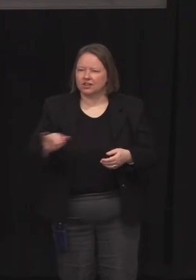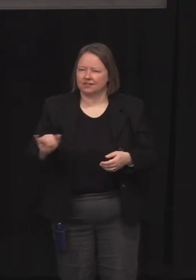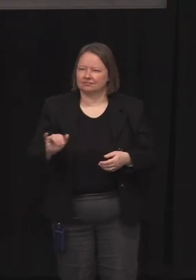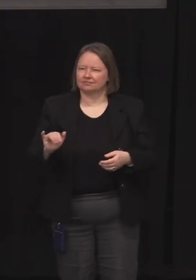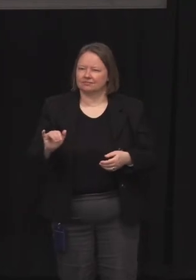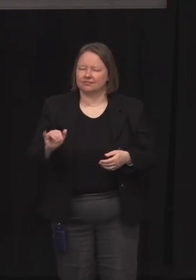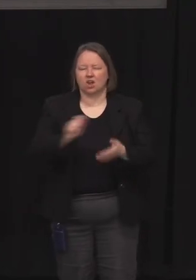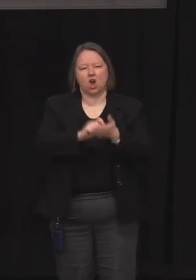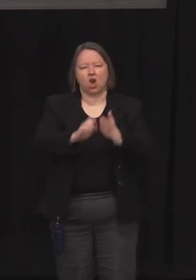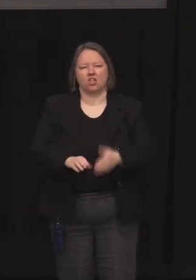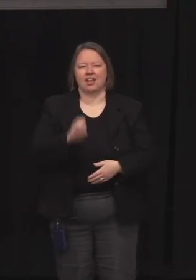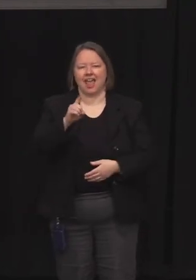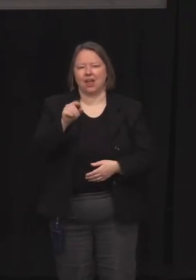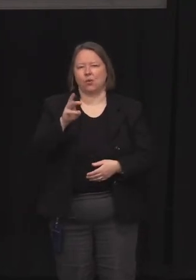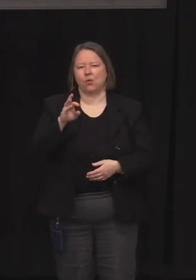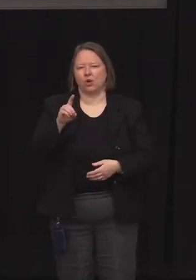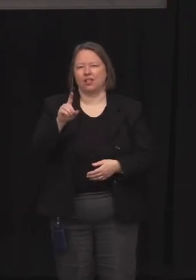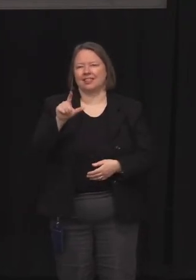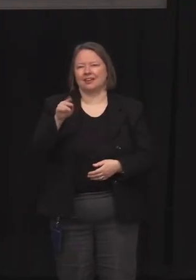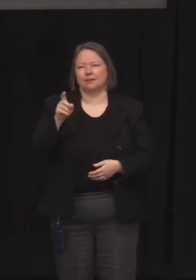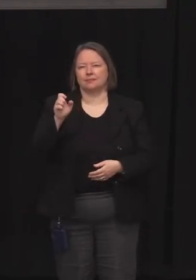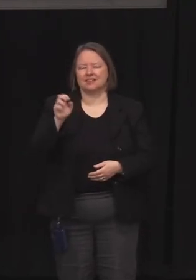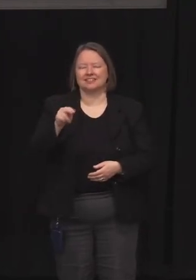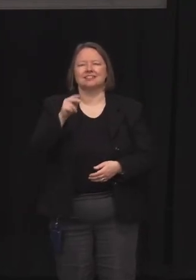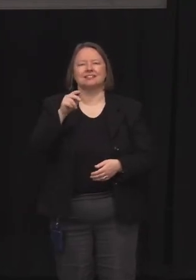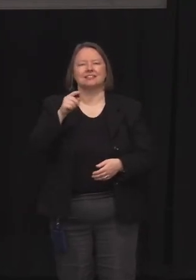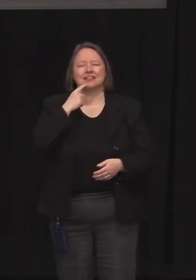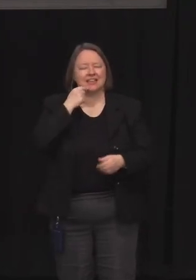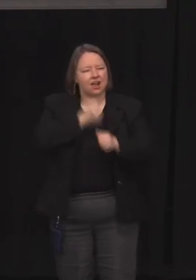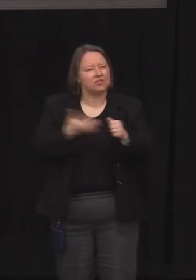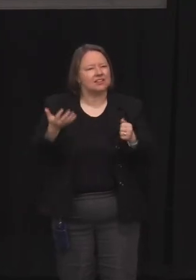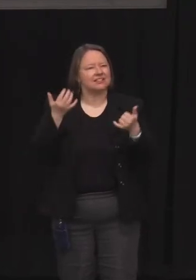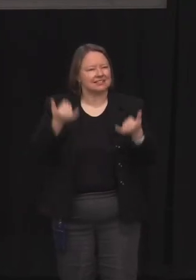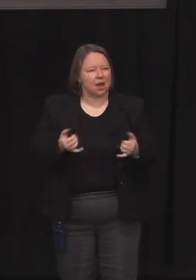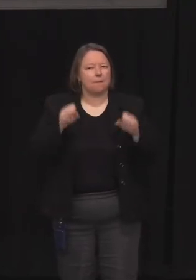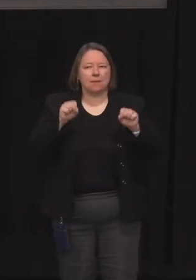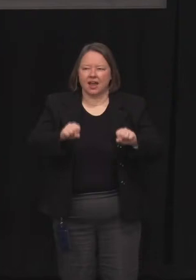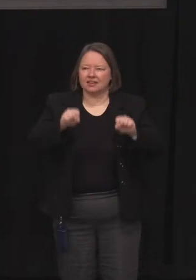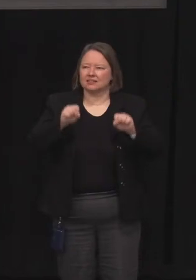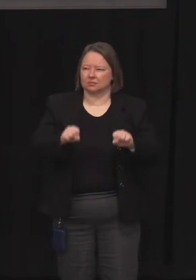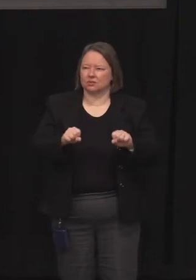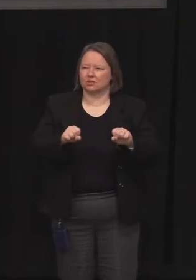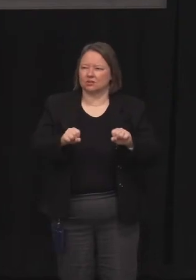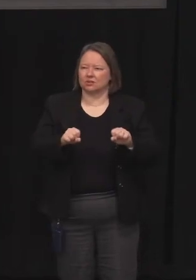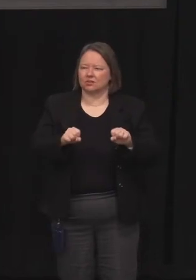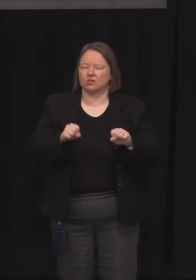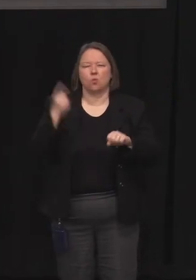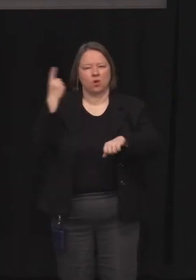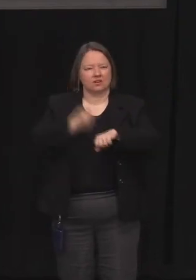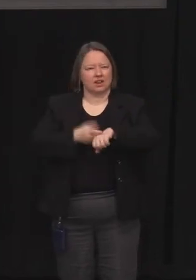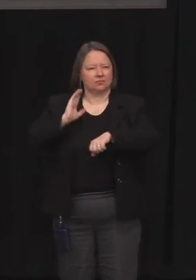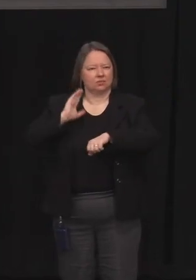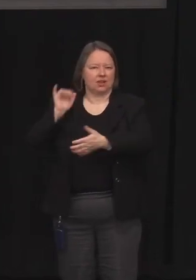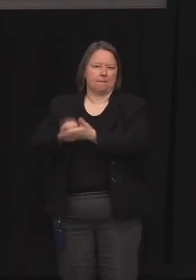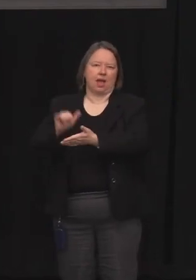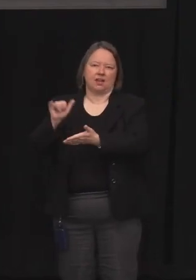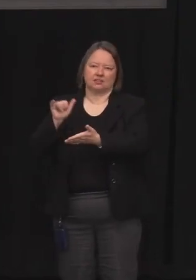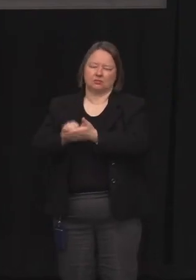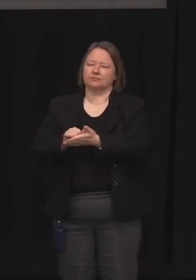Author Edward Lindeman said, "It helps to realize that everything that is now possible was at one time